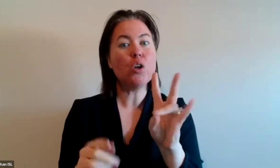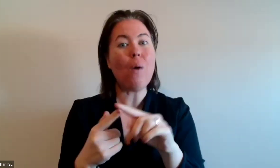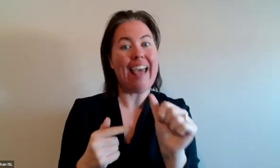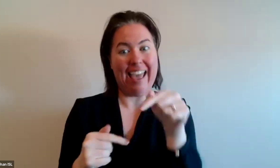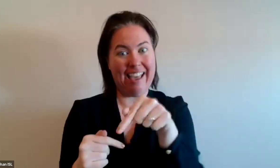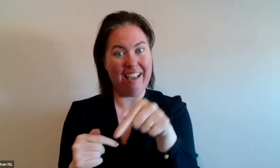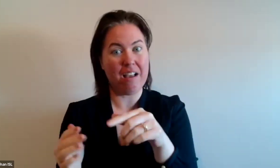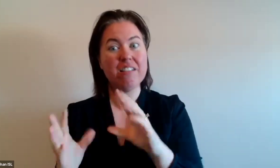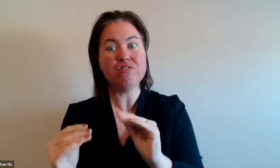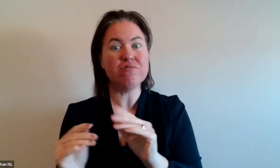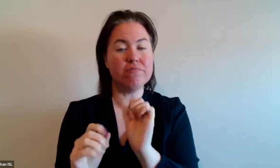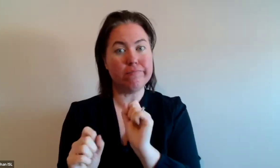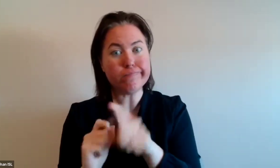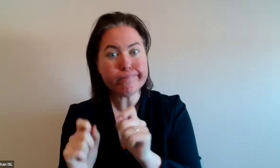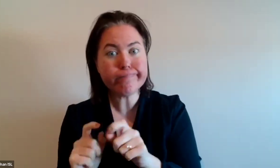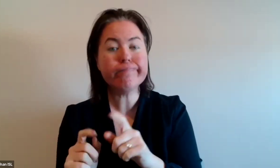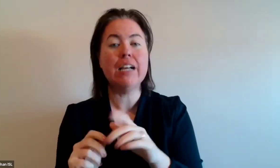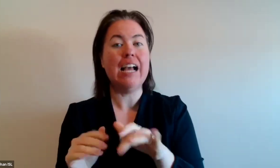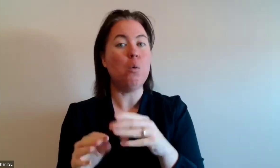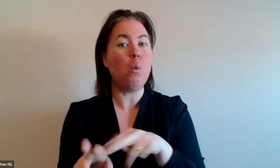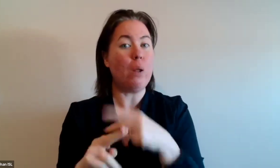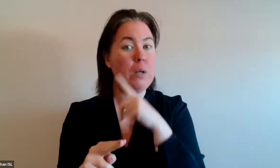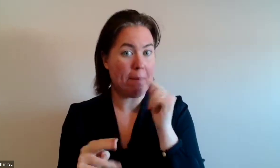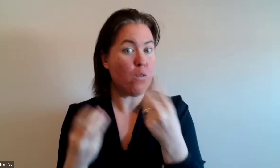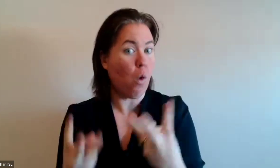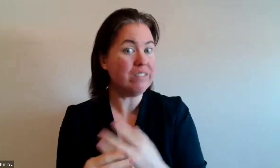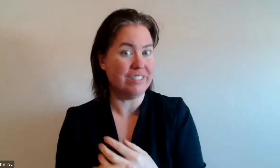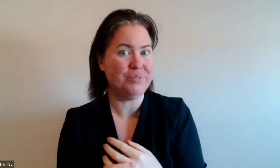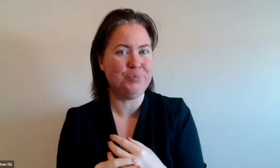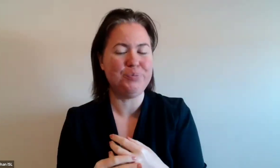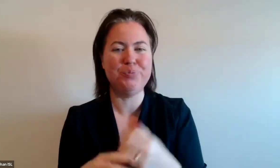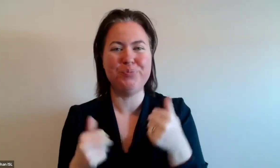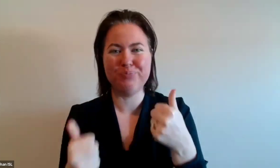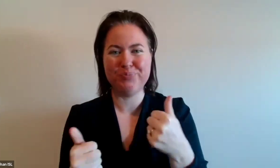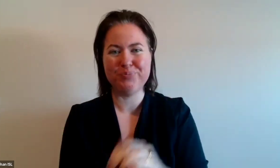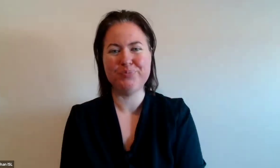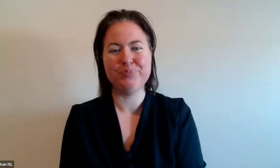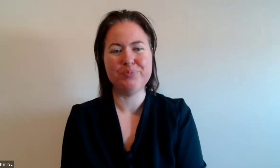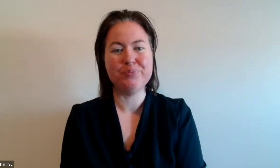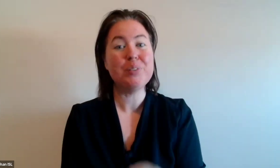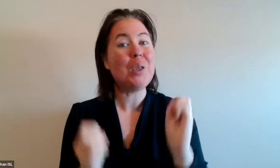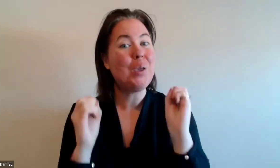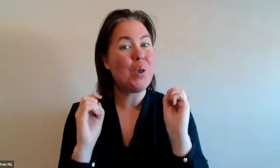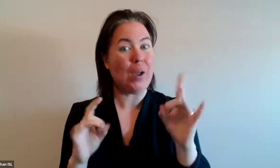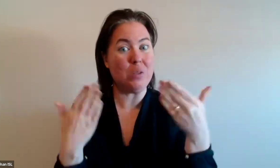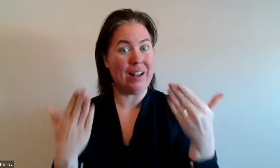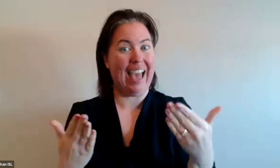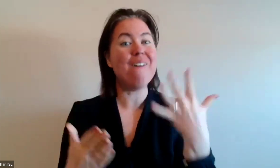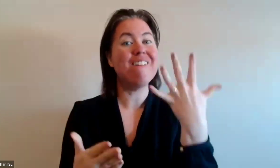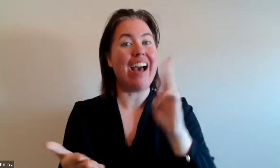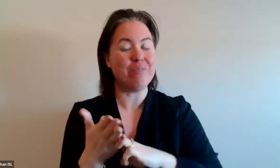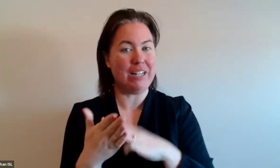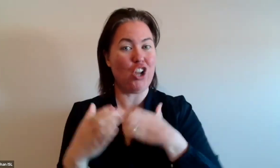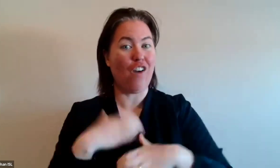them anonymously if you wish by typing into the question and answer box. Okay, so we'll take our